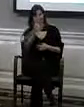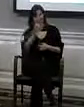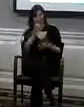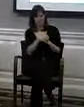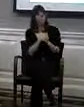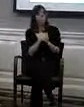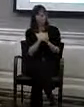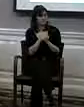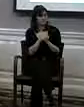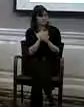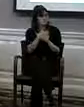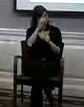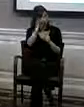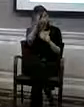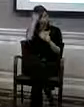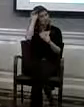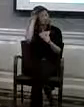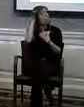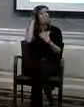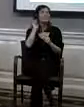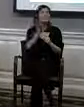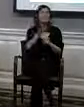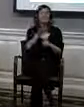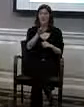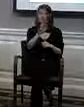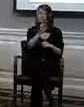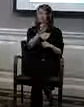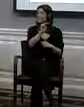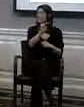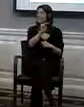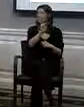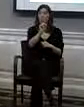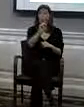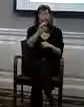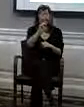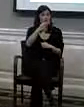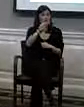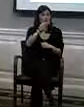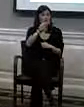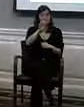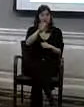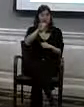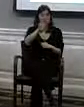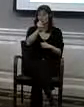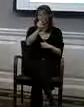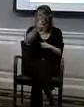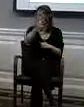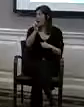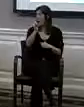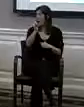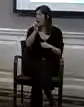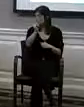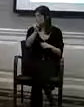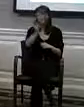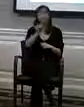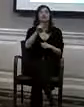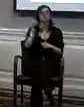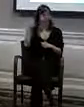Manisha Bajaj is an assistant professor of international and private education at Teachers